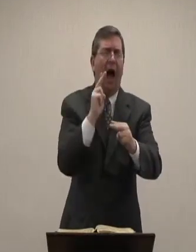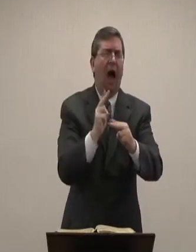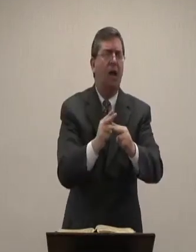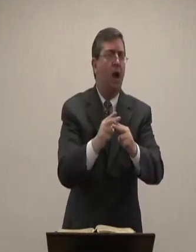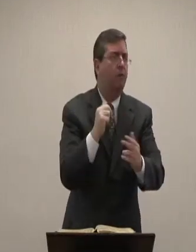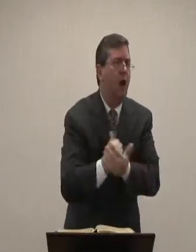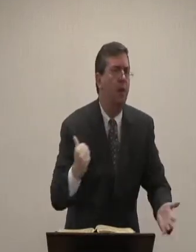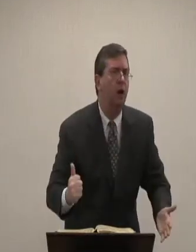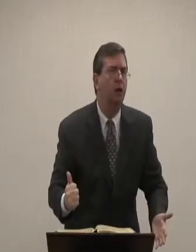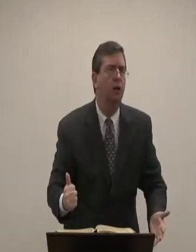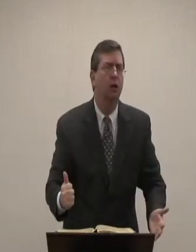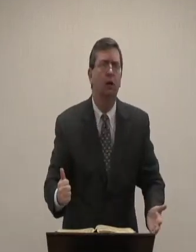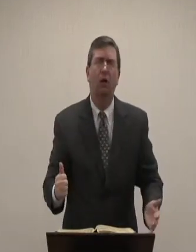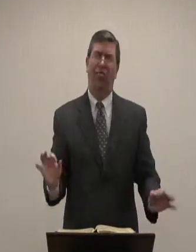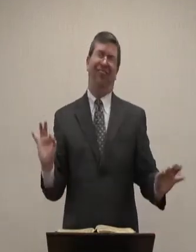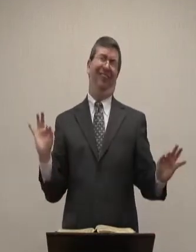You must honor God. Amen.